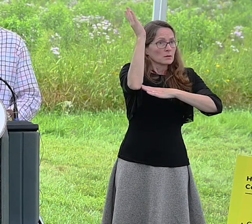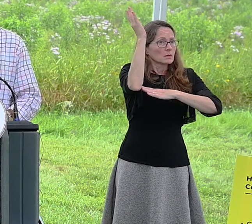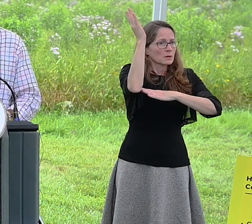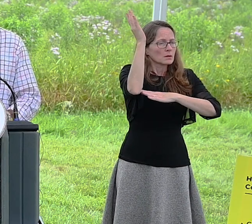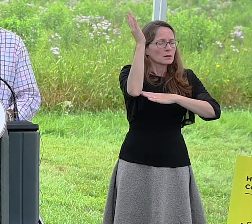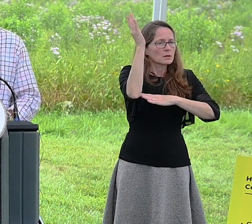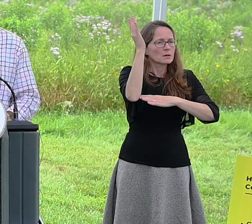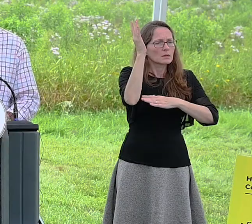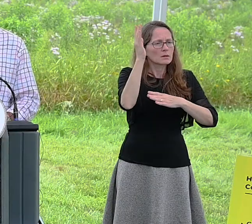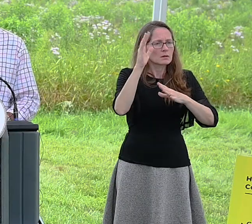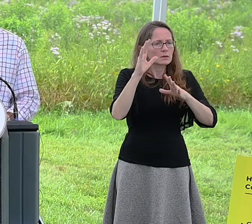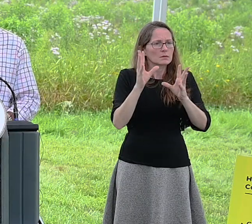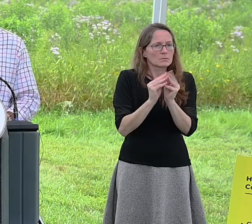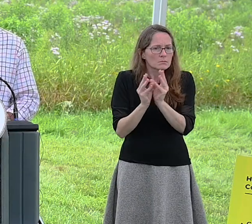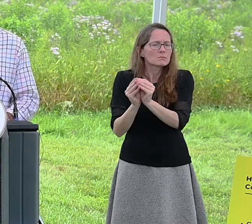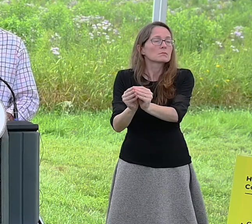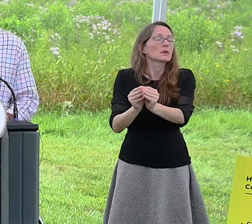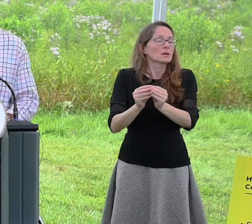very informative.